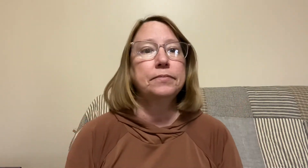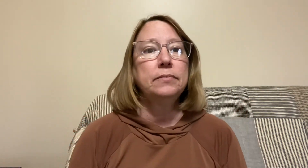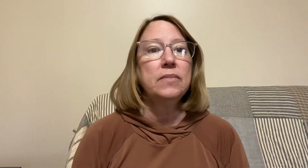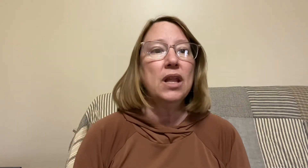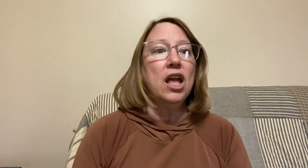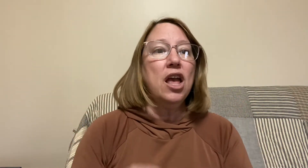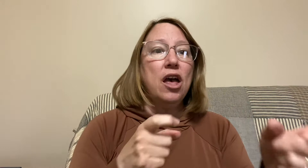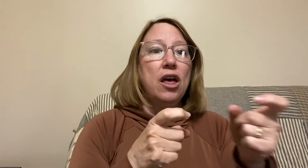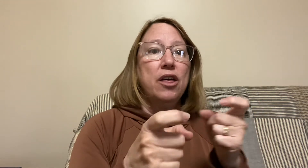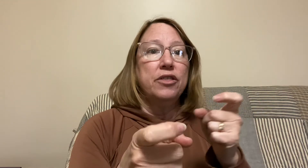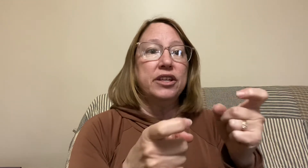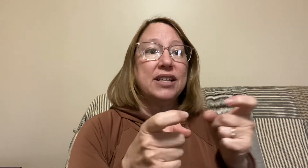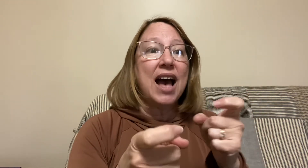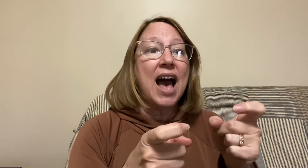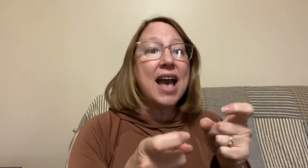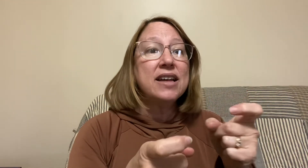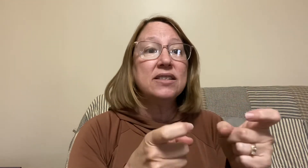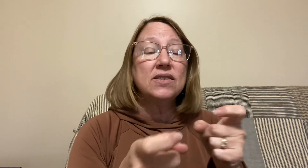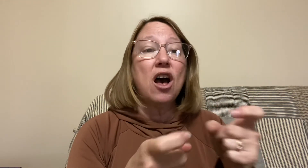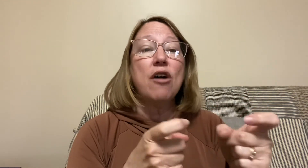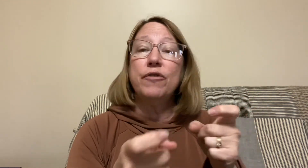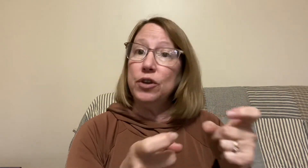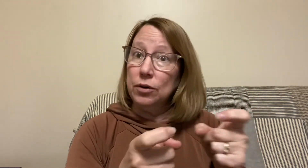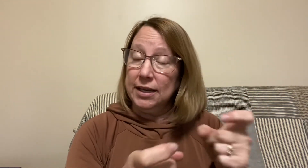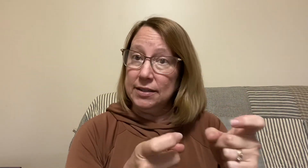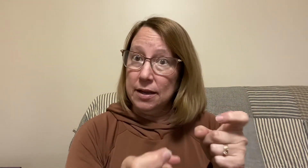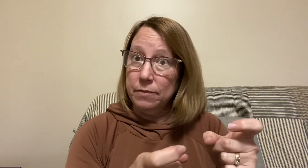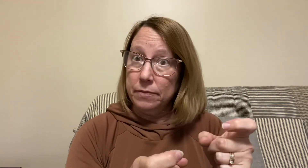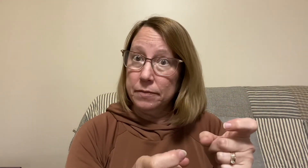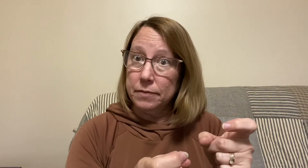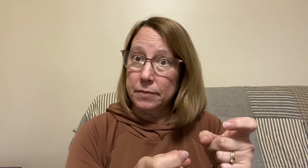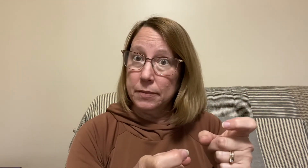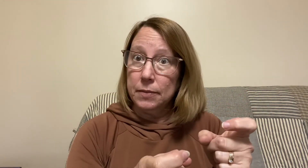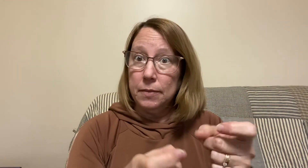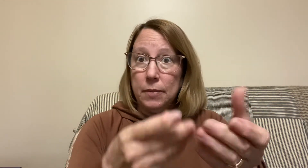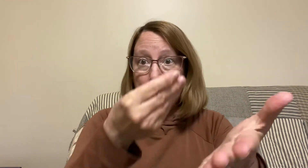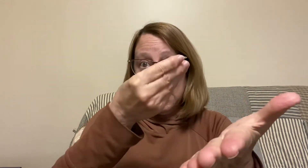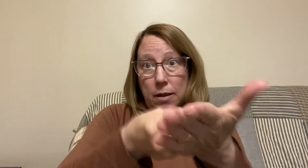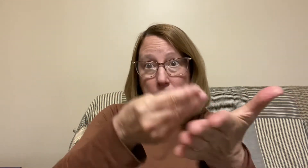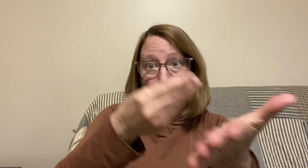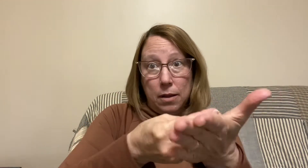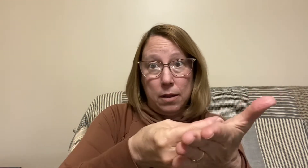Then the Lord's rule changed.